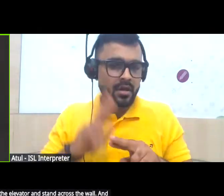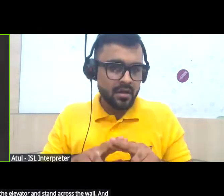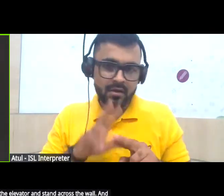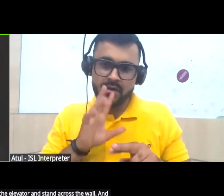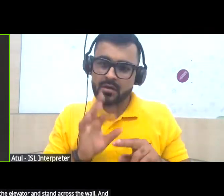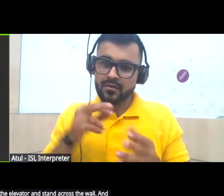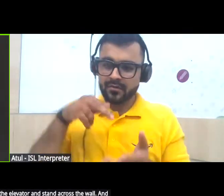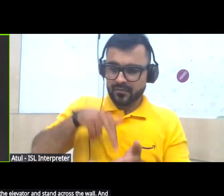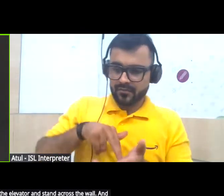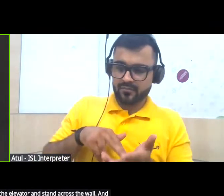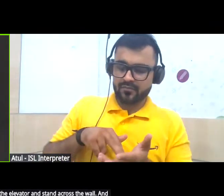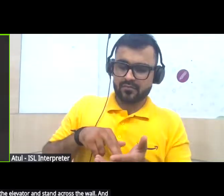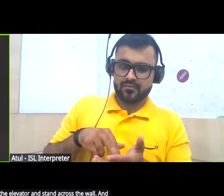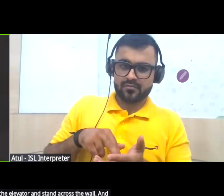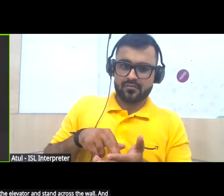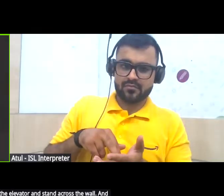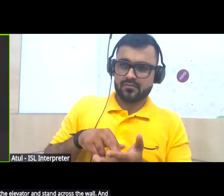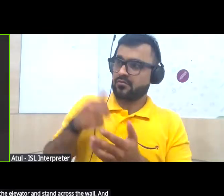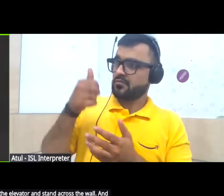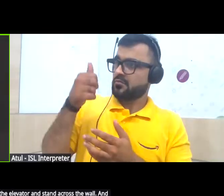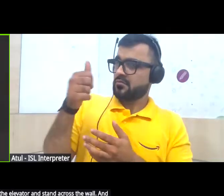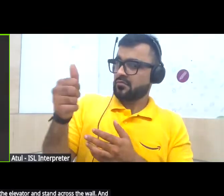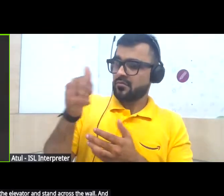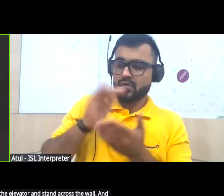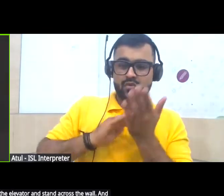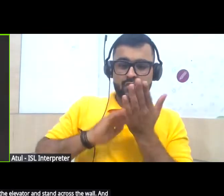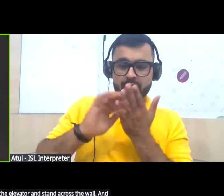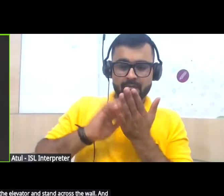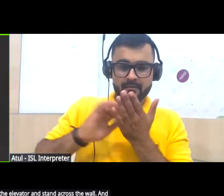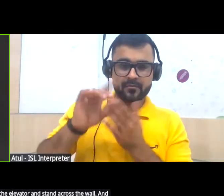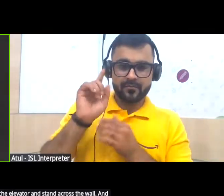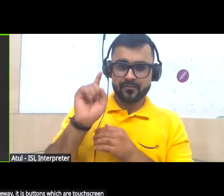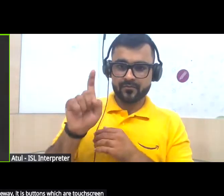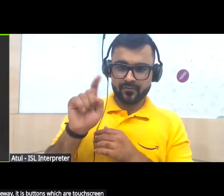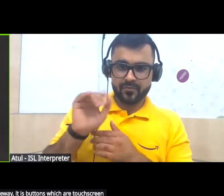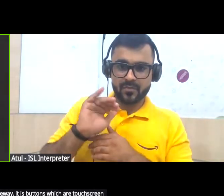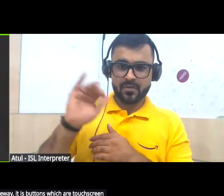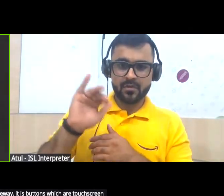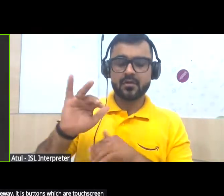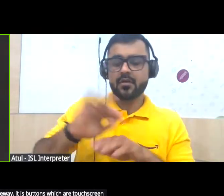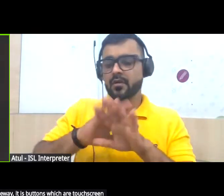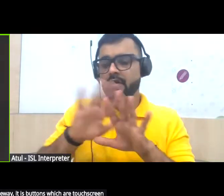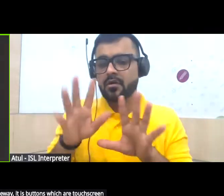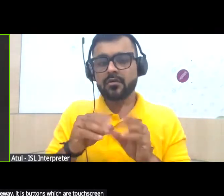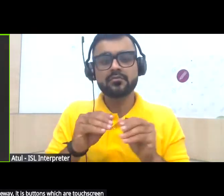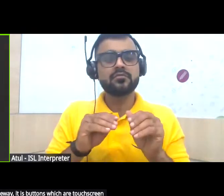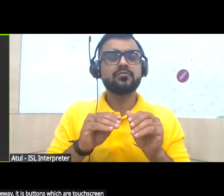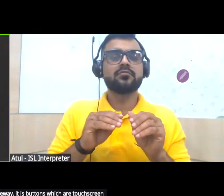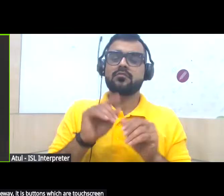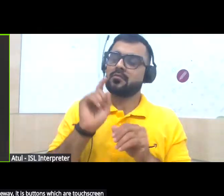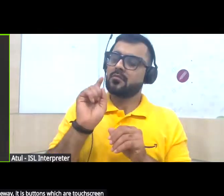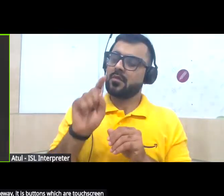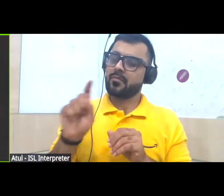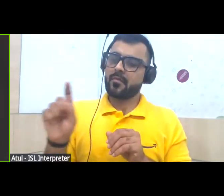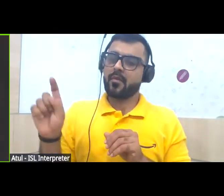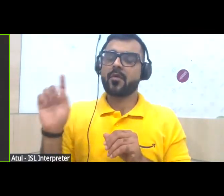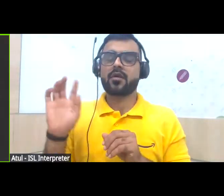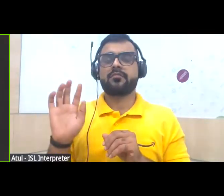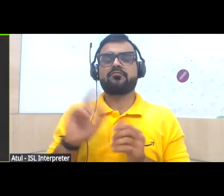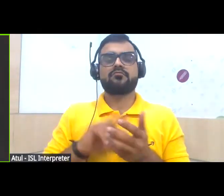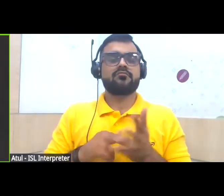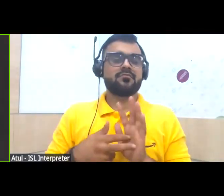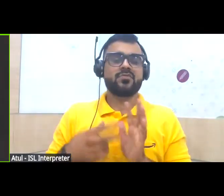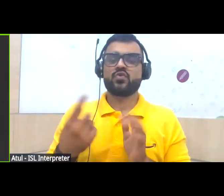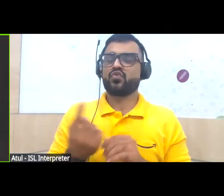stand across that elevator, it buttons which are touch screen in touch panel, all of them will get actually pressed, right? So that is not